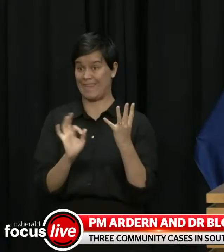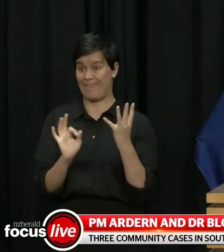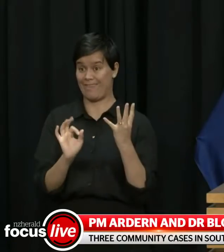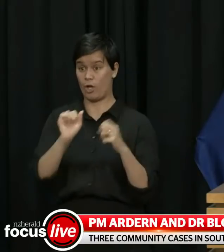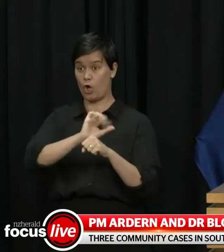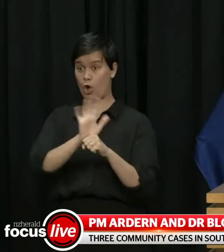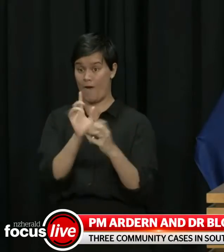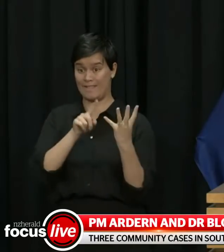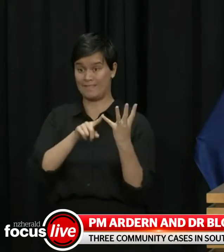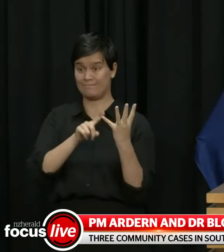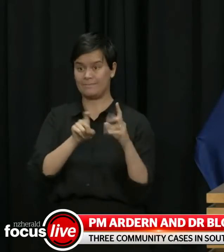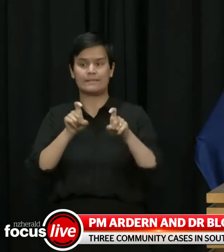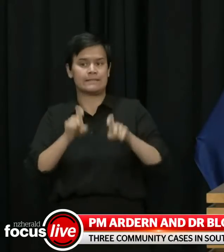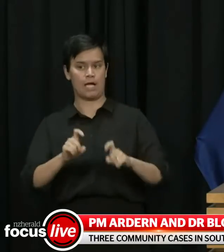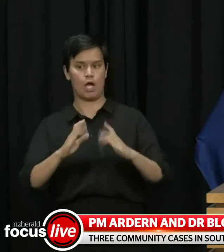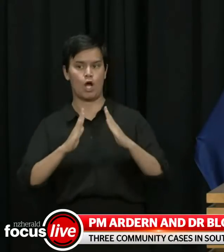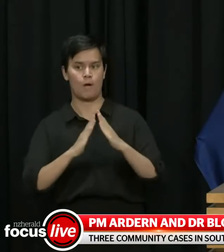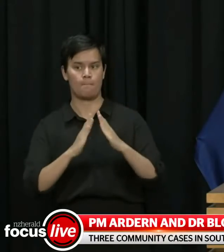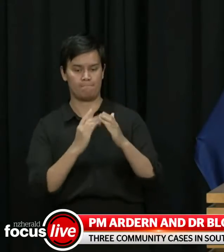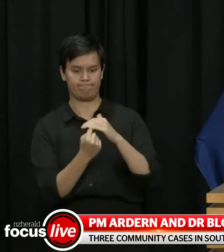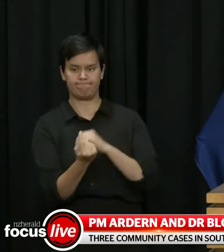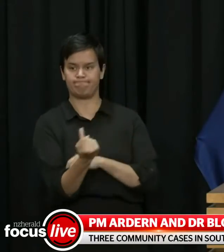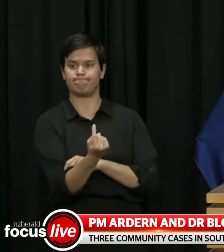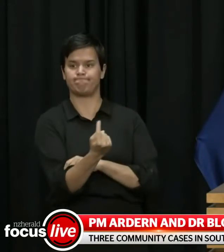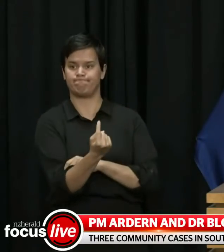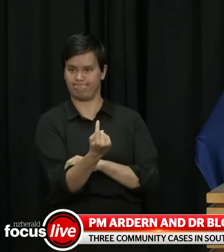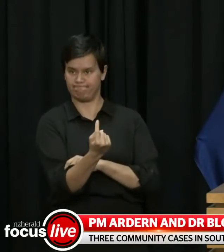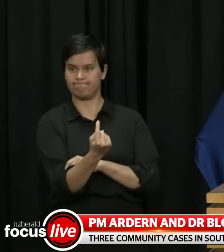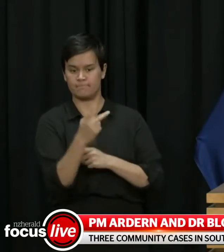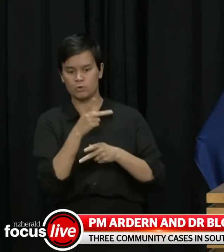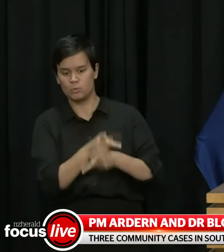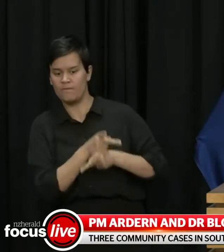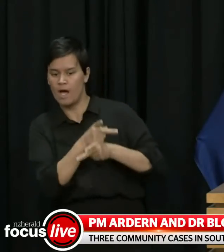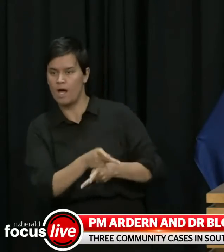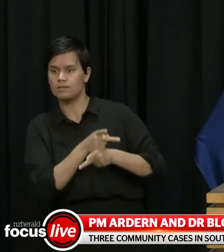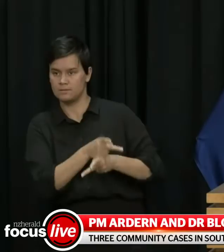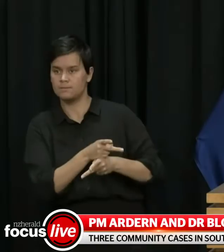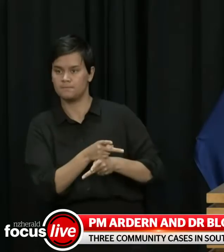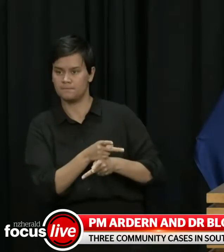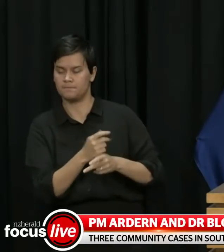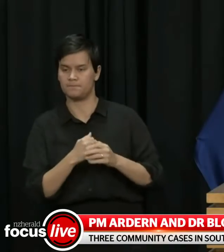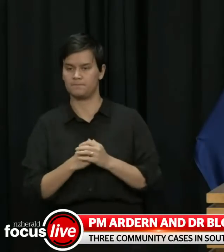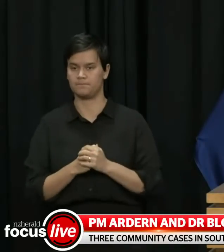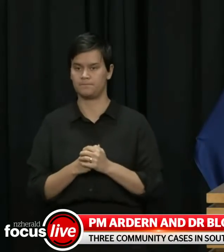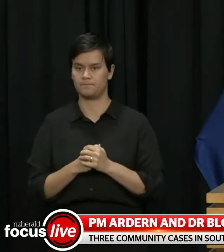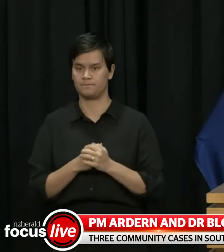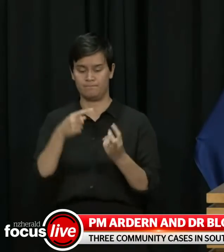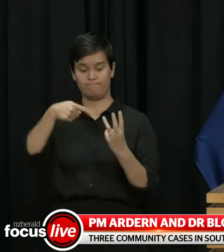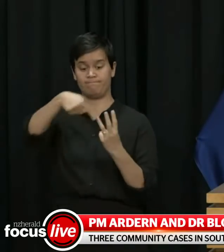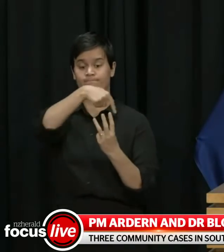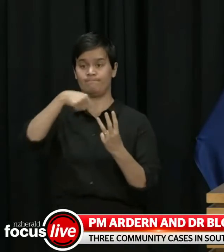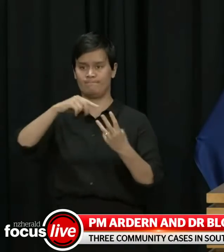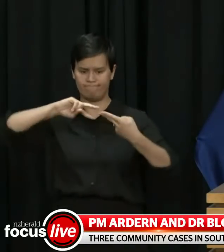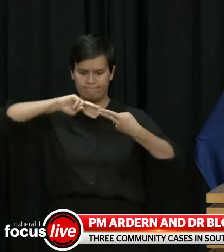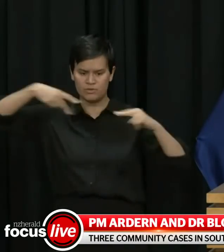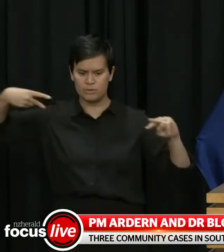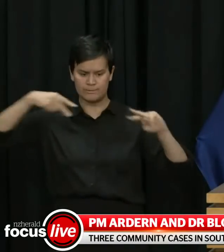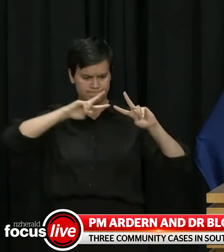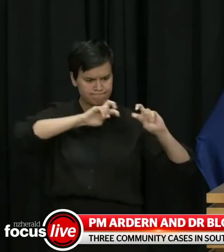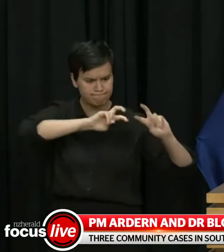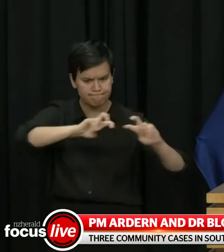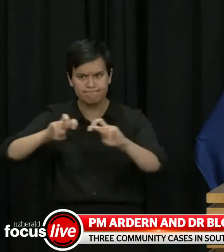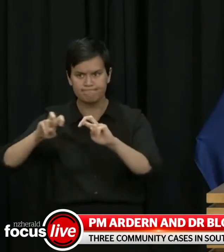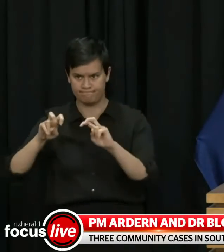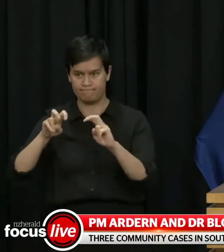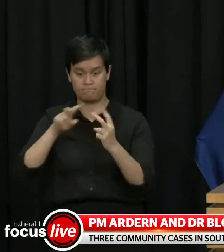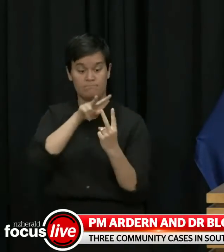negative remains at home under strict isolation and public health supervision. Genomic sequencing is underway for the first 2